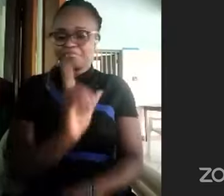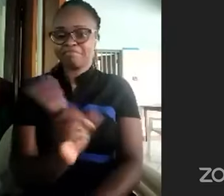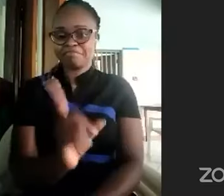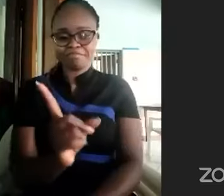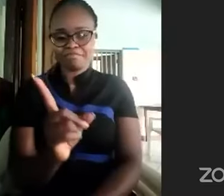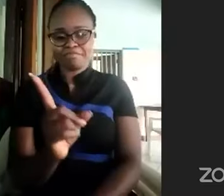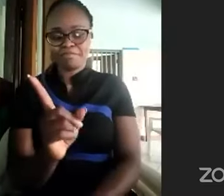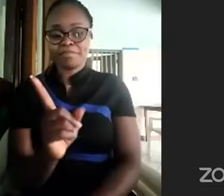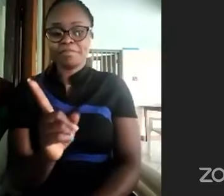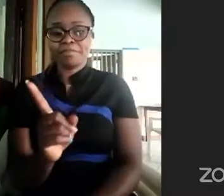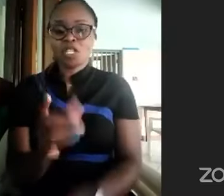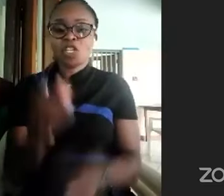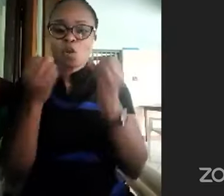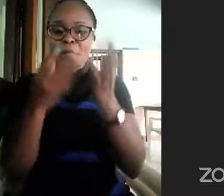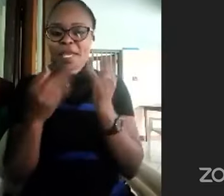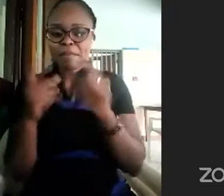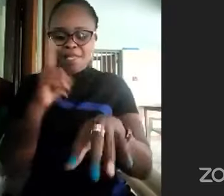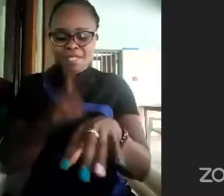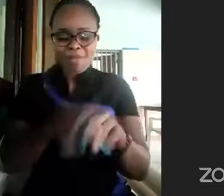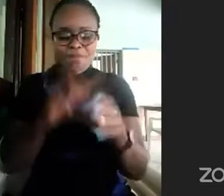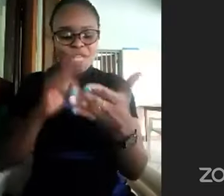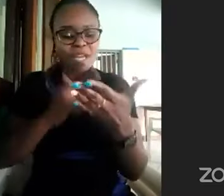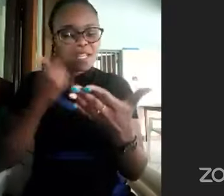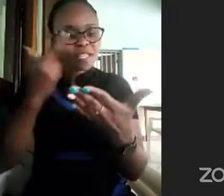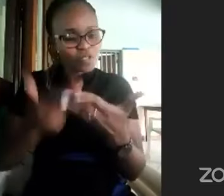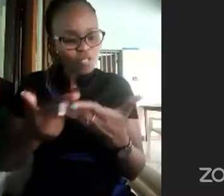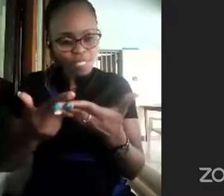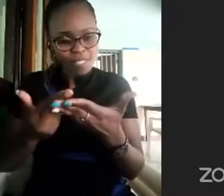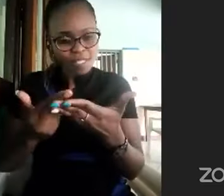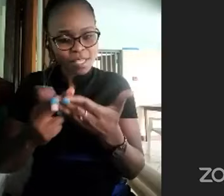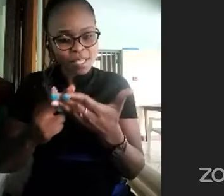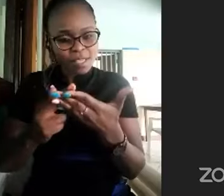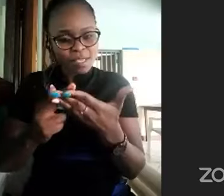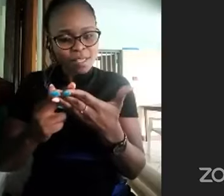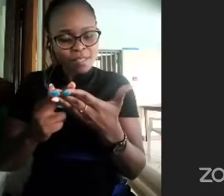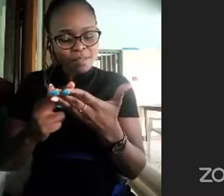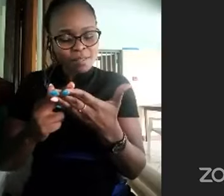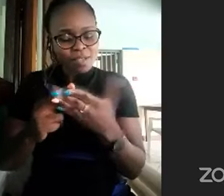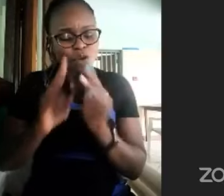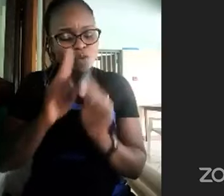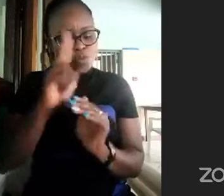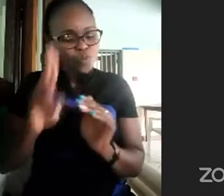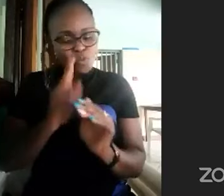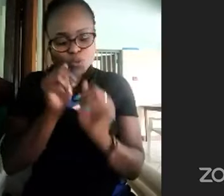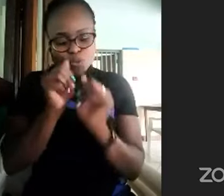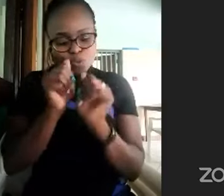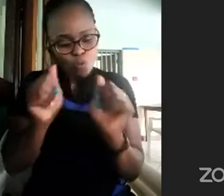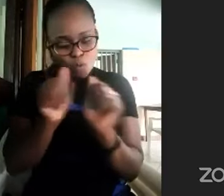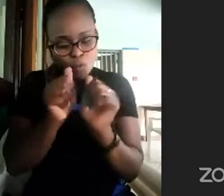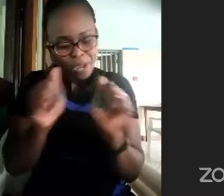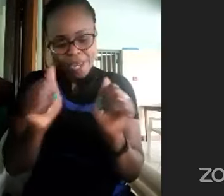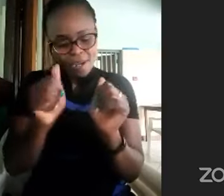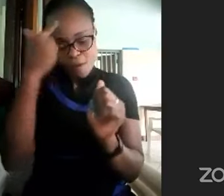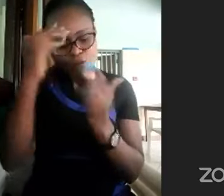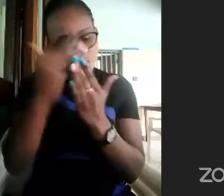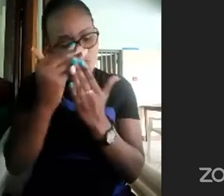not effectively allocated to programs and projects that are geared towards ensuring that persons with disabilities access their